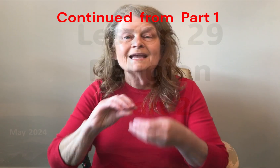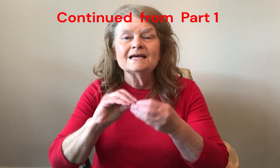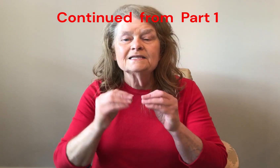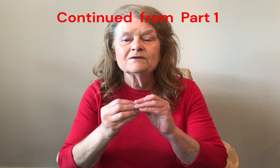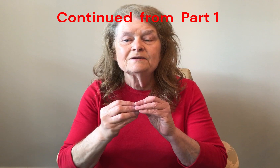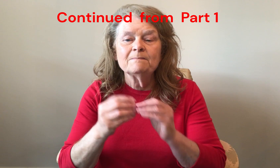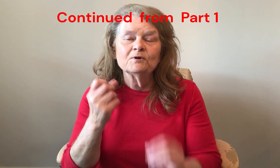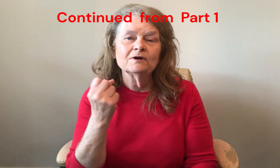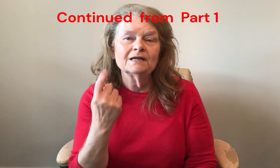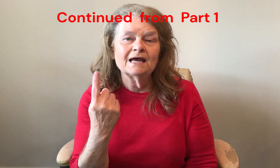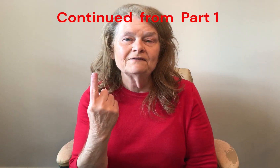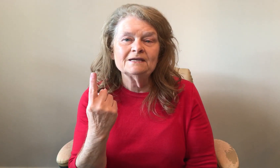So number 11.